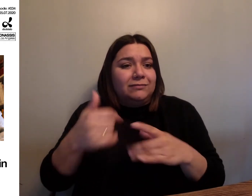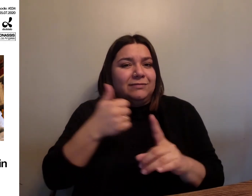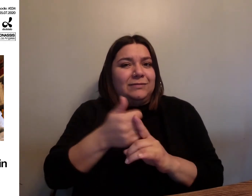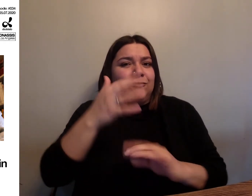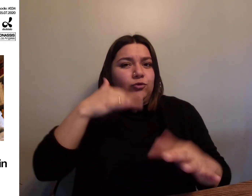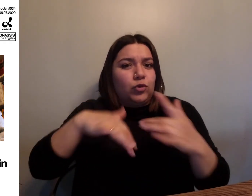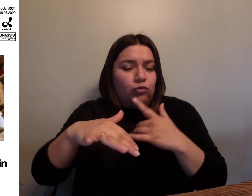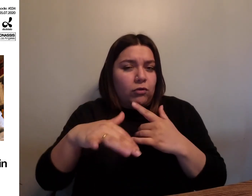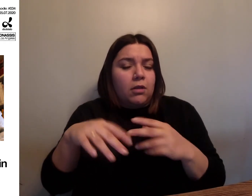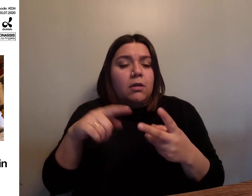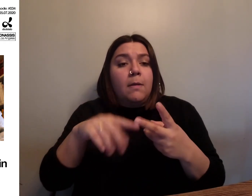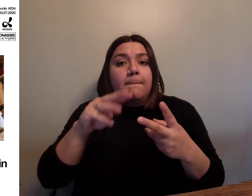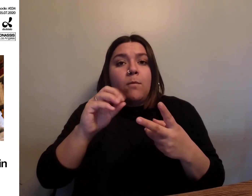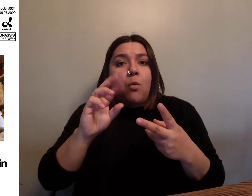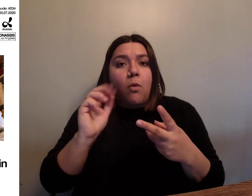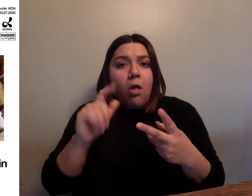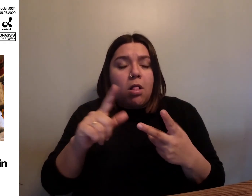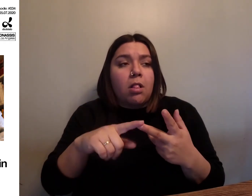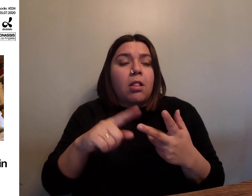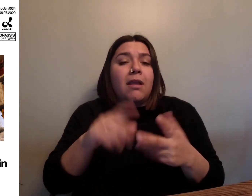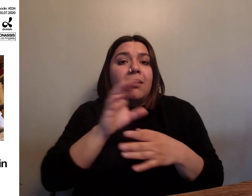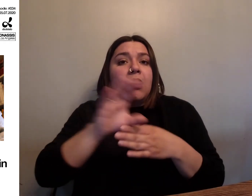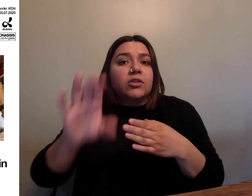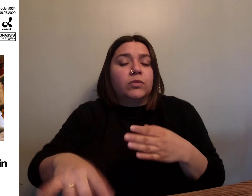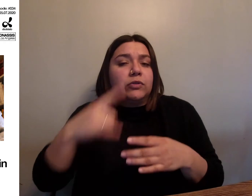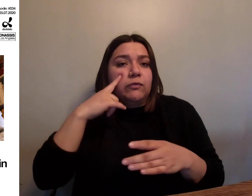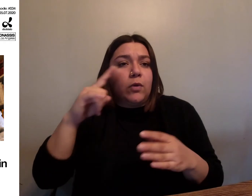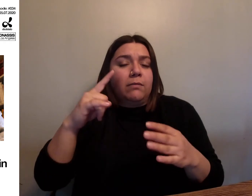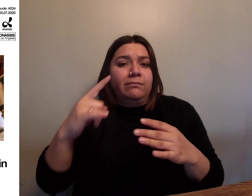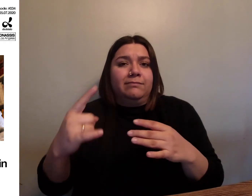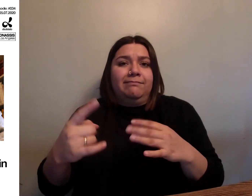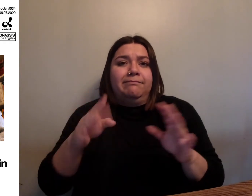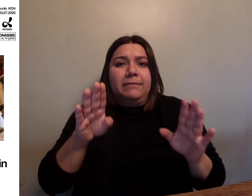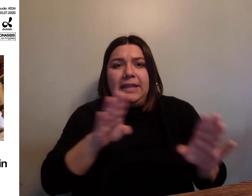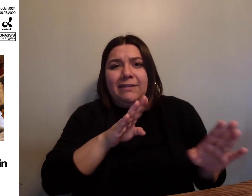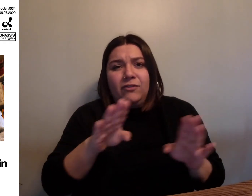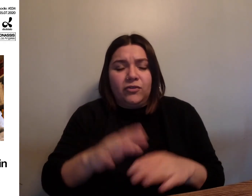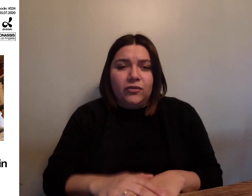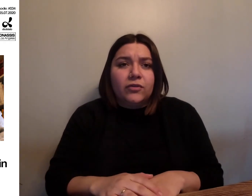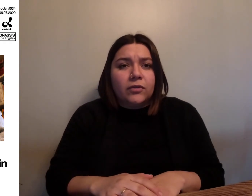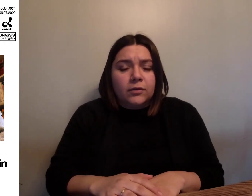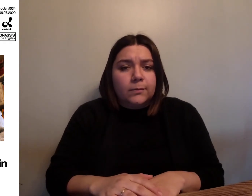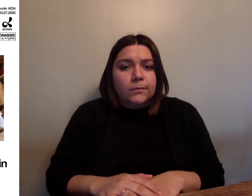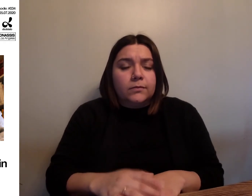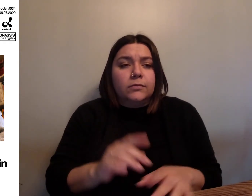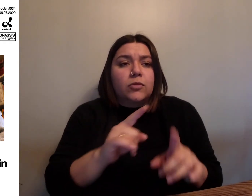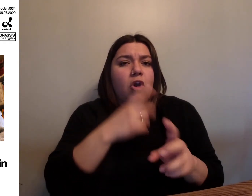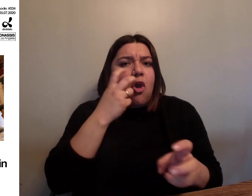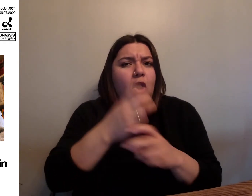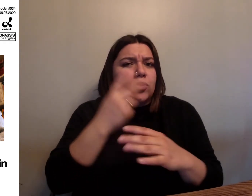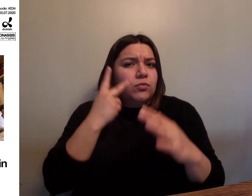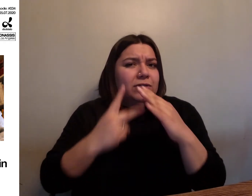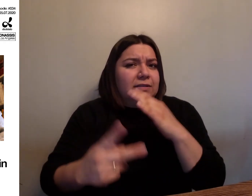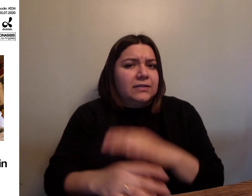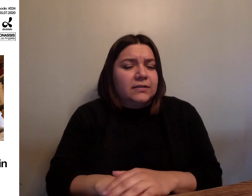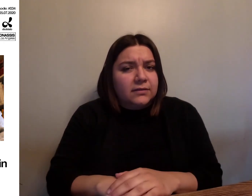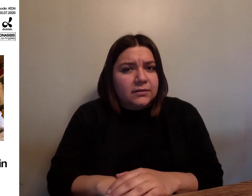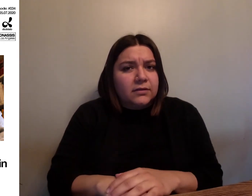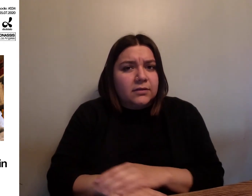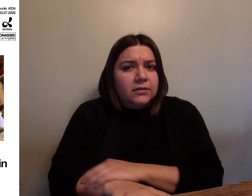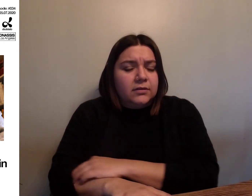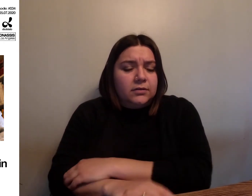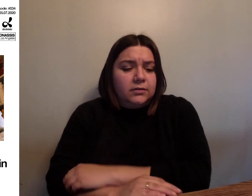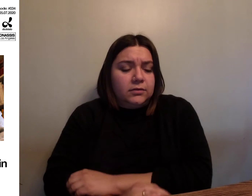social, moral consequences in behavior will be, it's hard to predict.